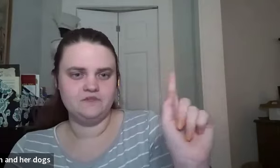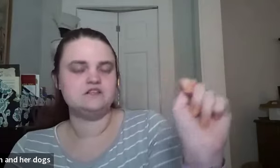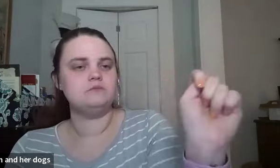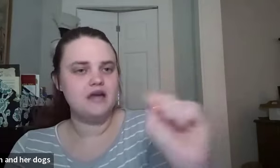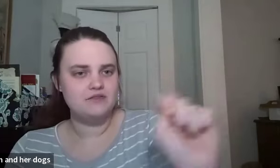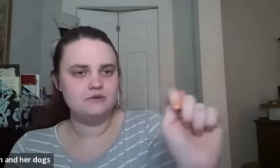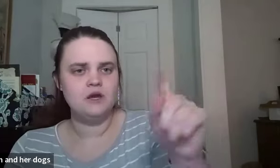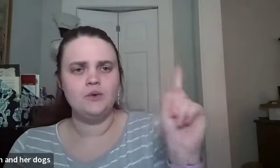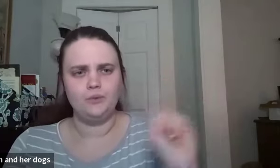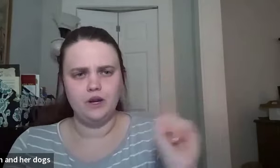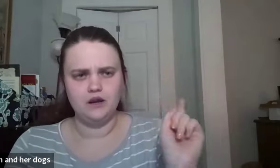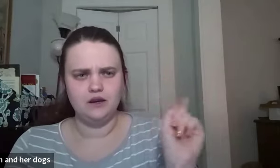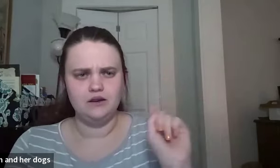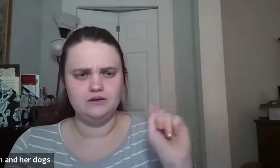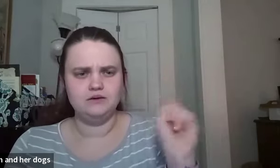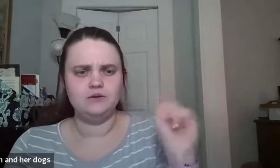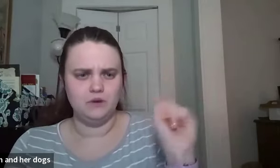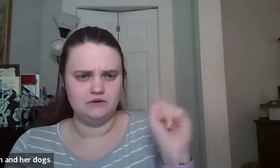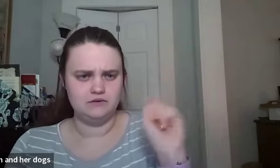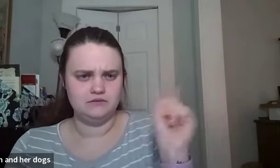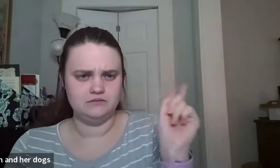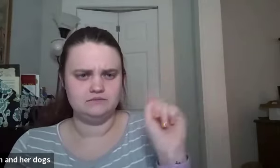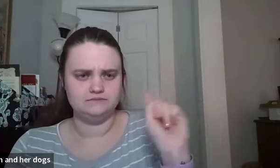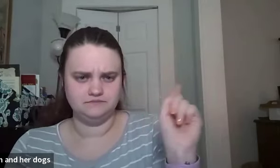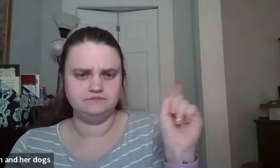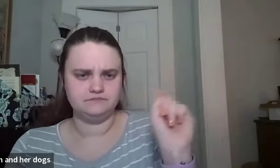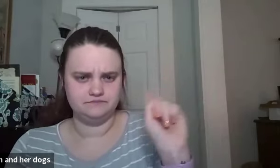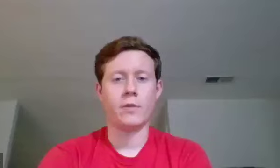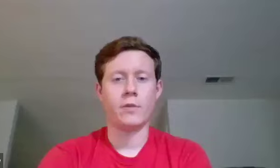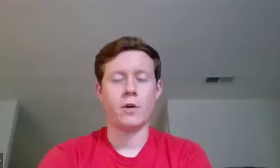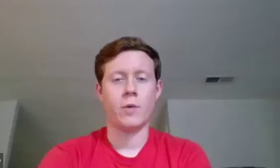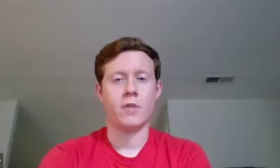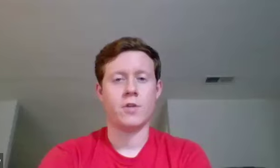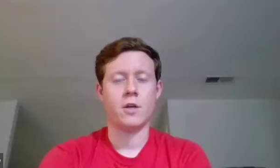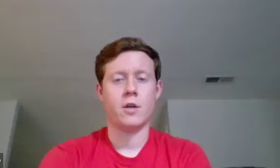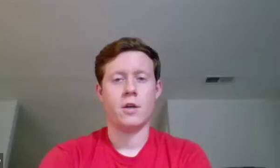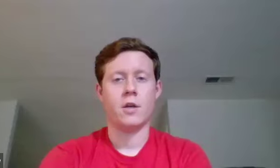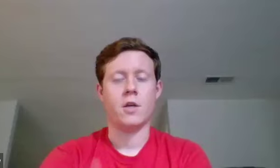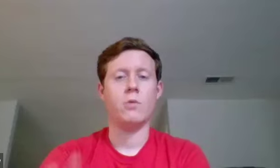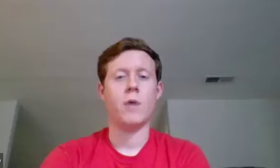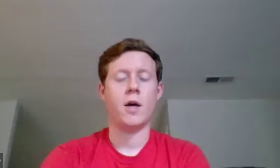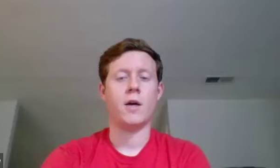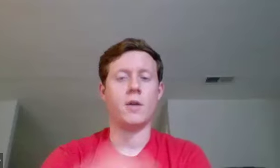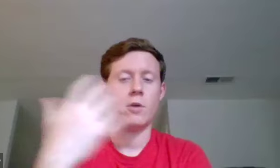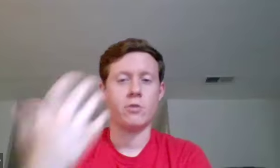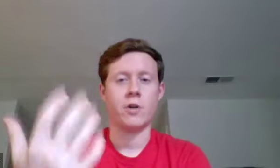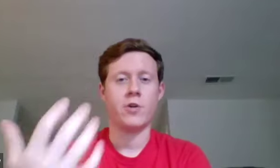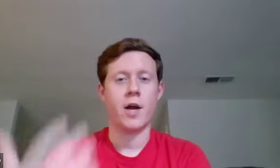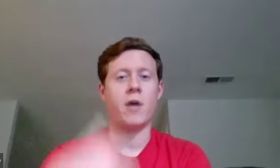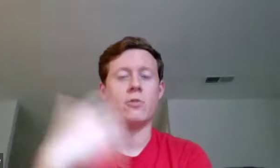So bathroom, where? Where? So when you're asking the questions, do you want to scrunch your eyebrows the